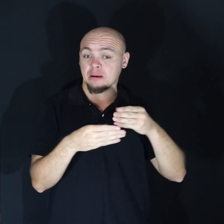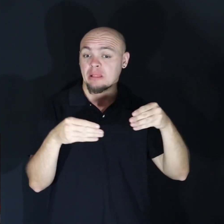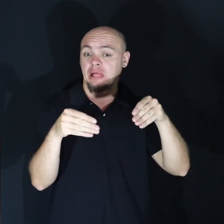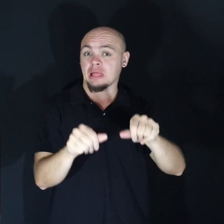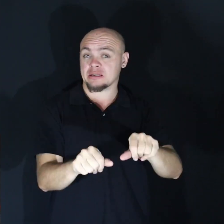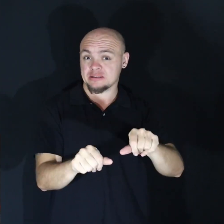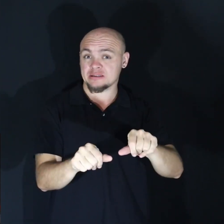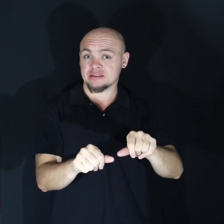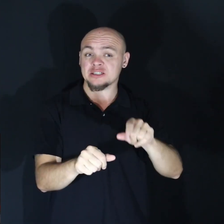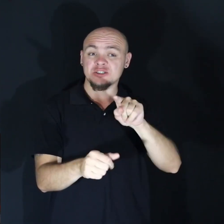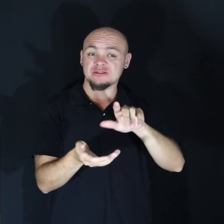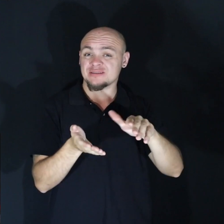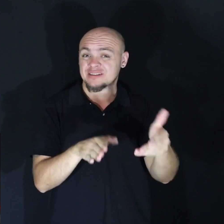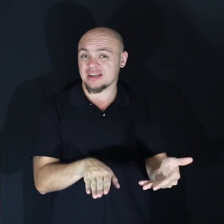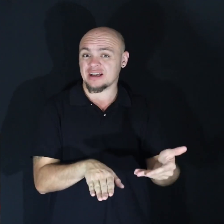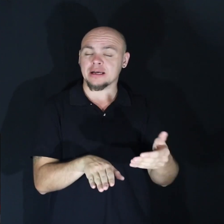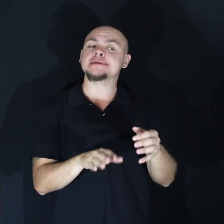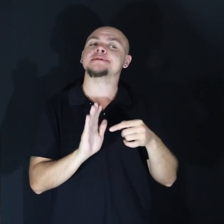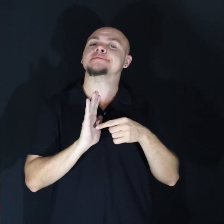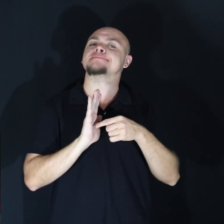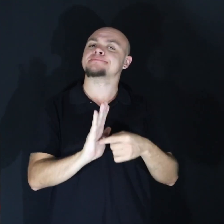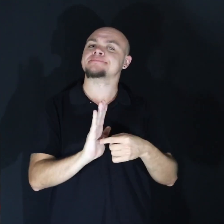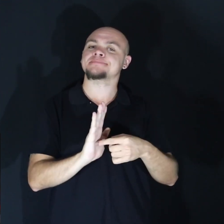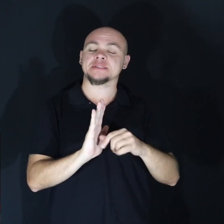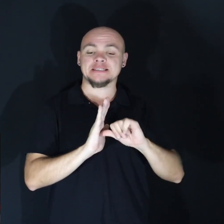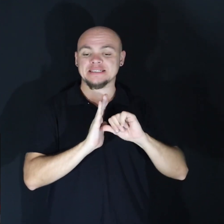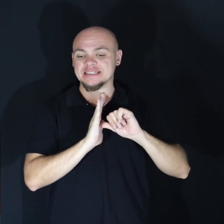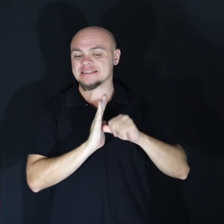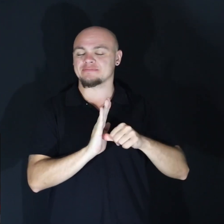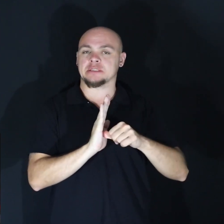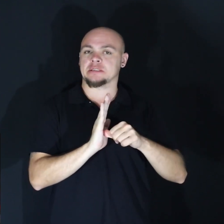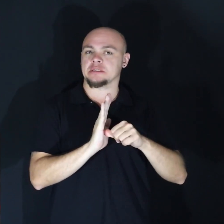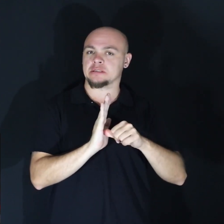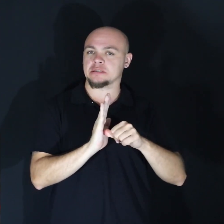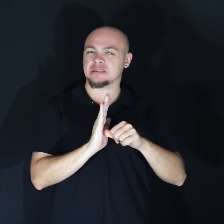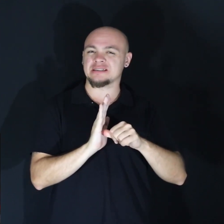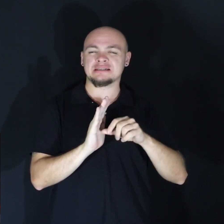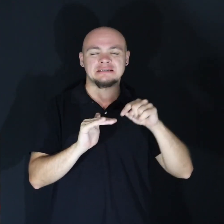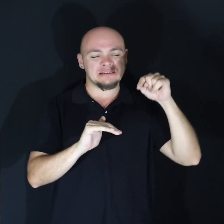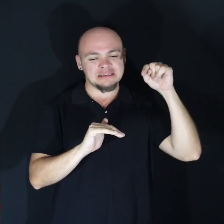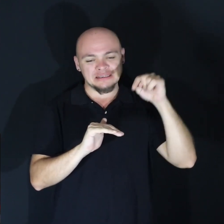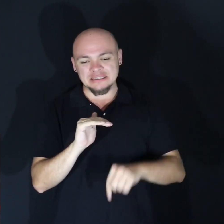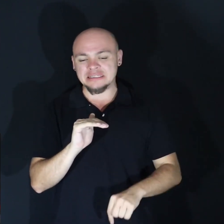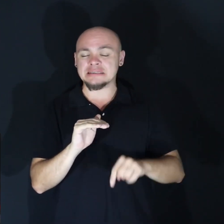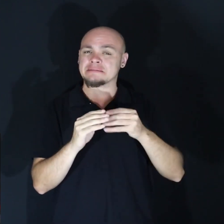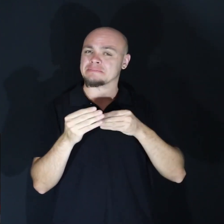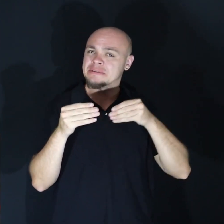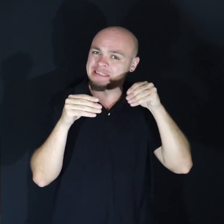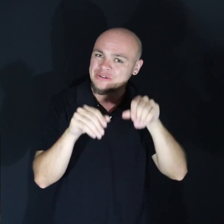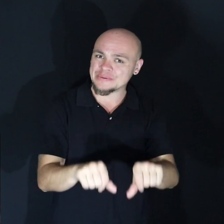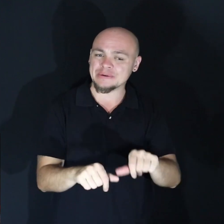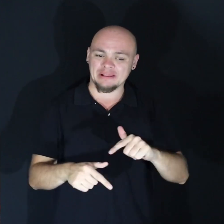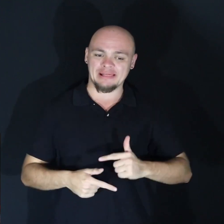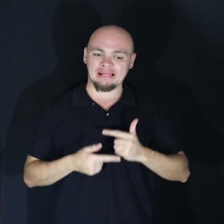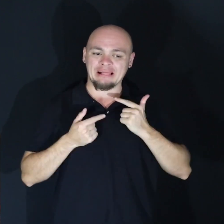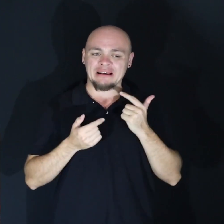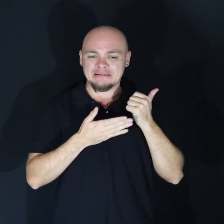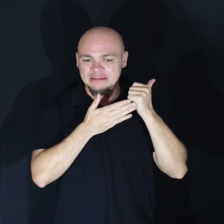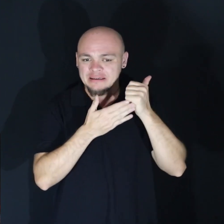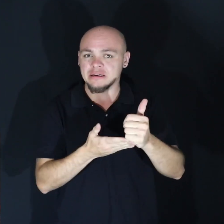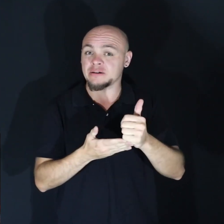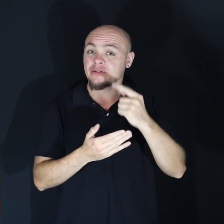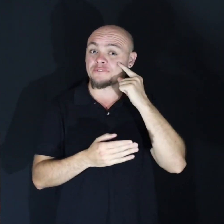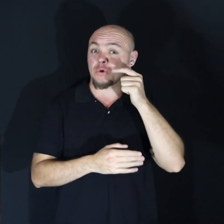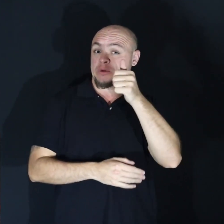of a contribution and emphasizes the purpose of making more meaningful contributions in life. Making a contribution not only